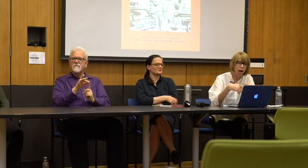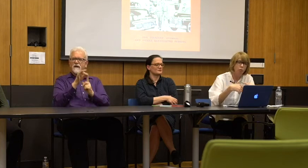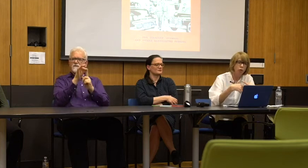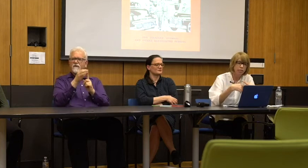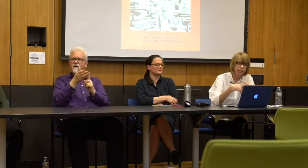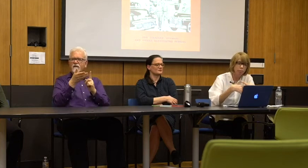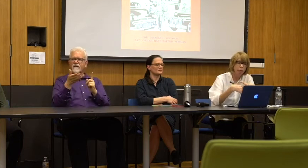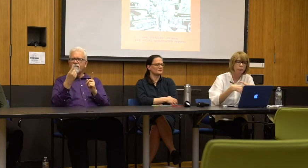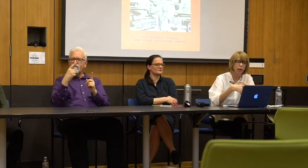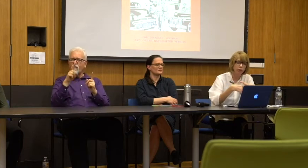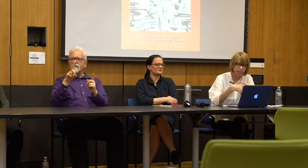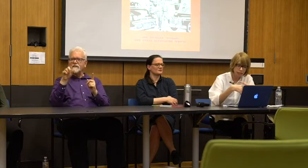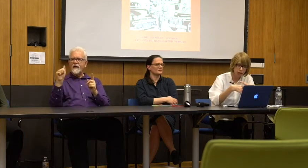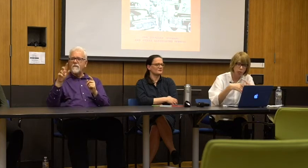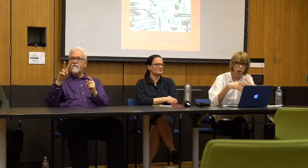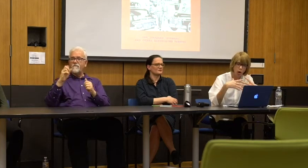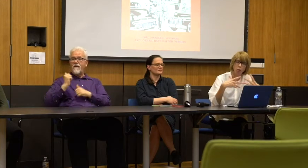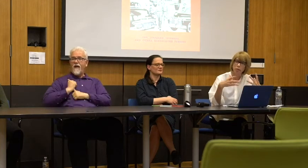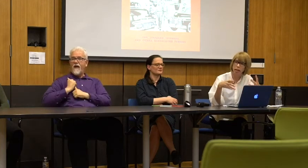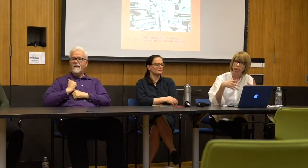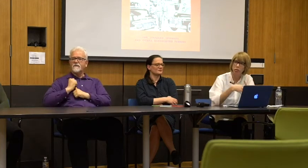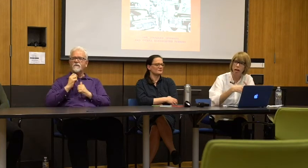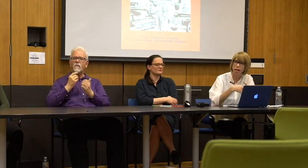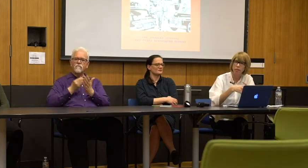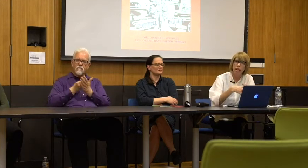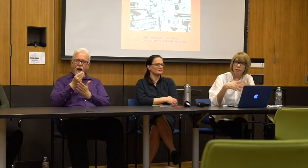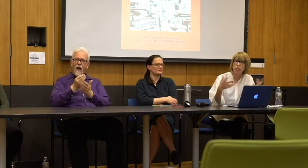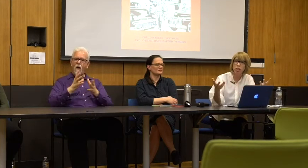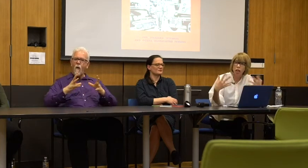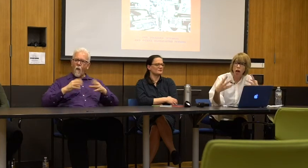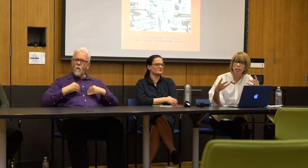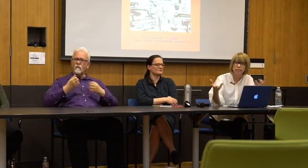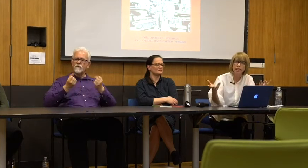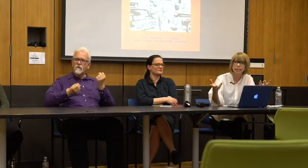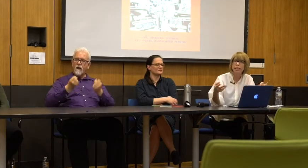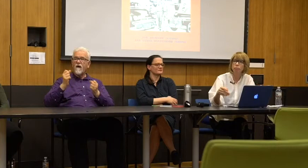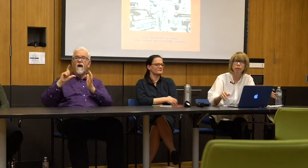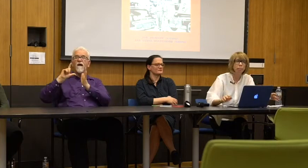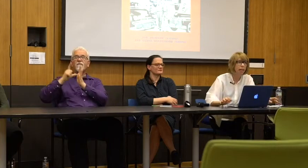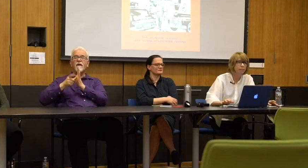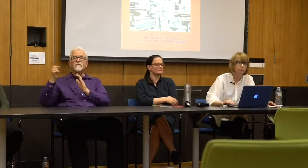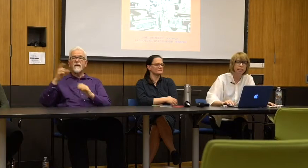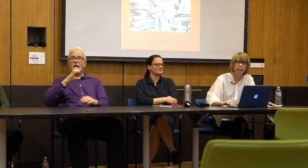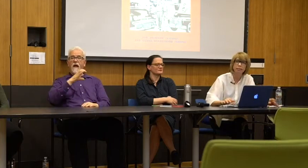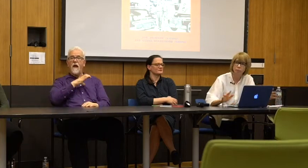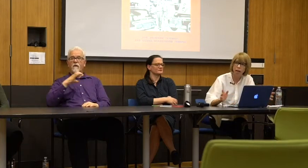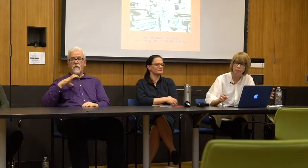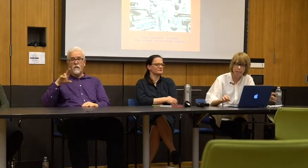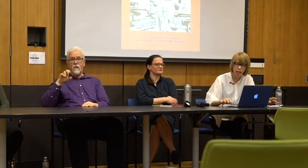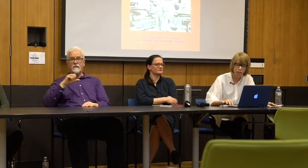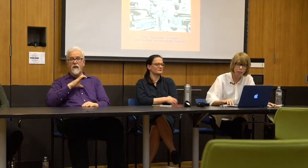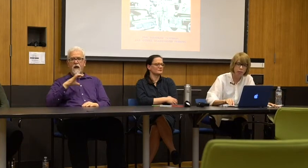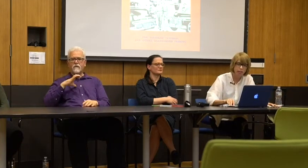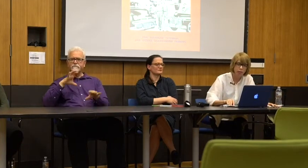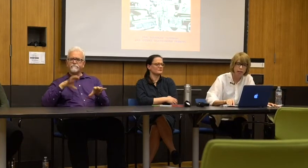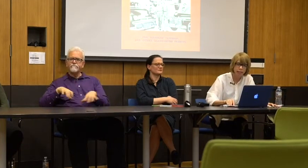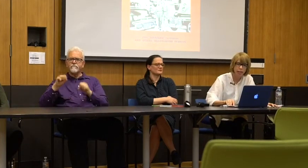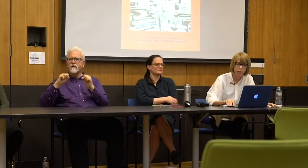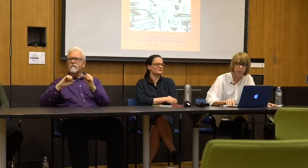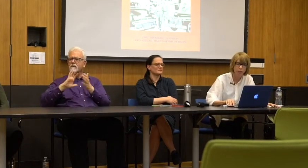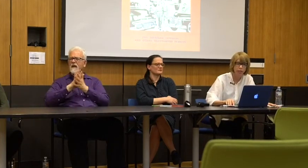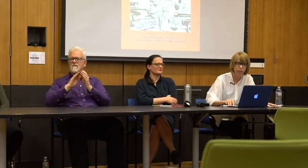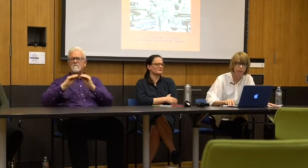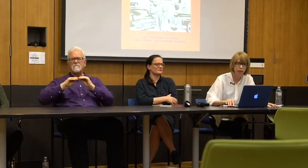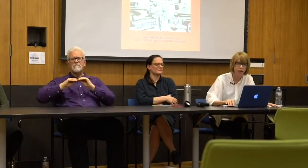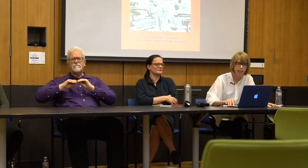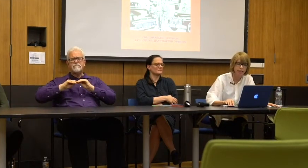accessories for disabled veterans to own and drive. Eventually, Congress takes this up, and it becomes something that becomes ubiquitous across the country